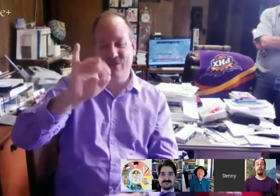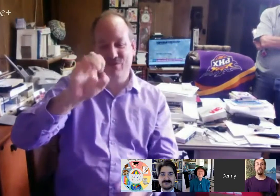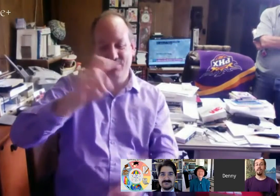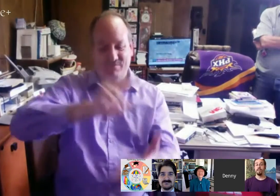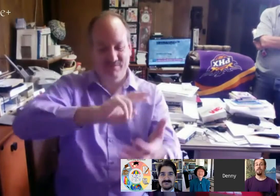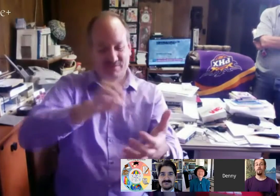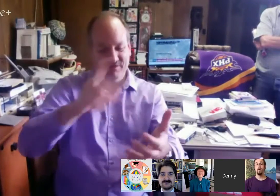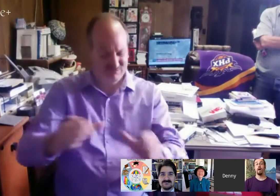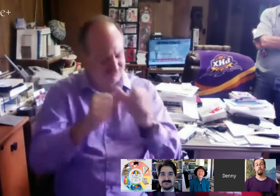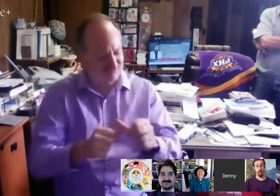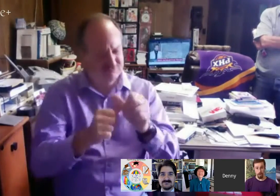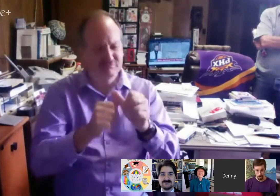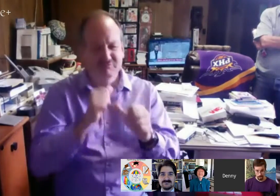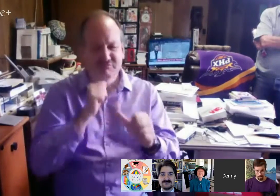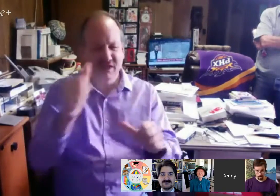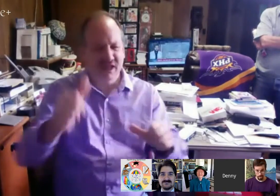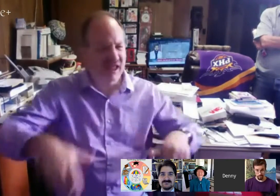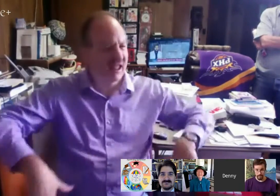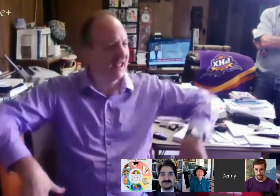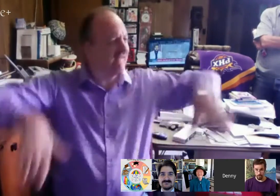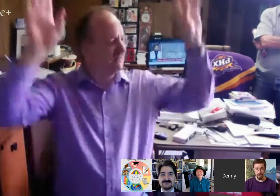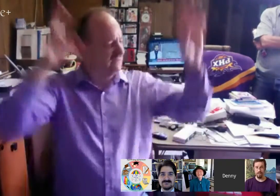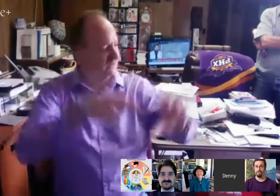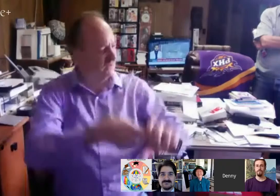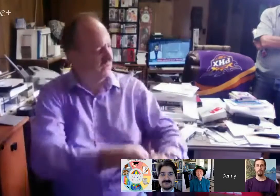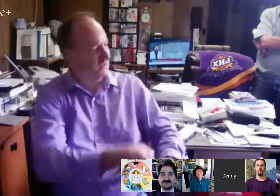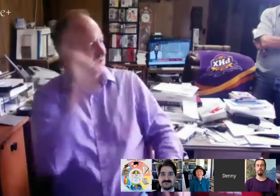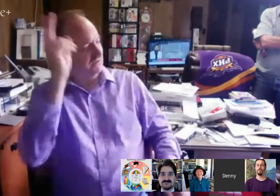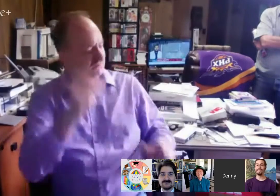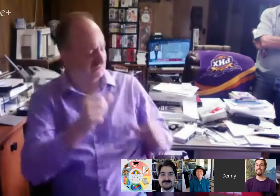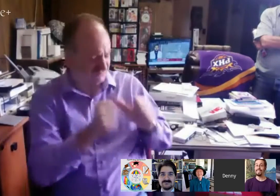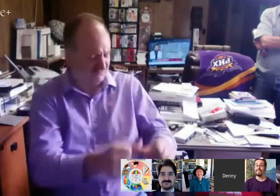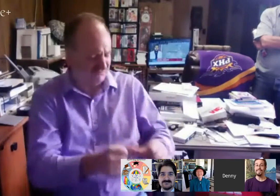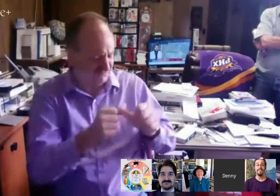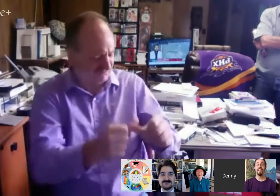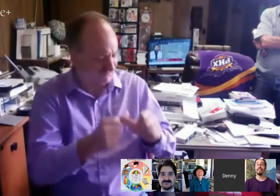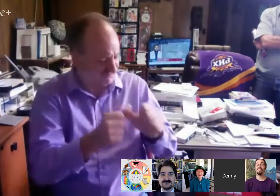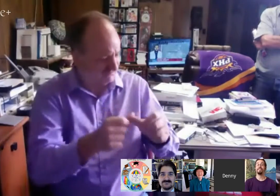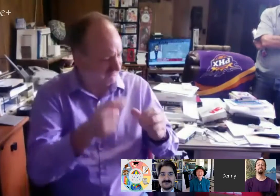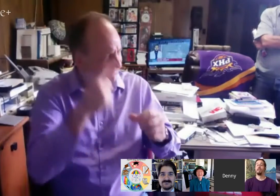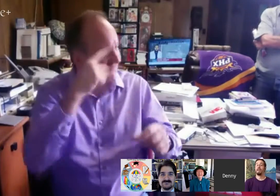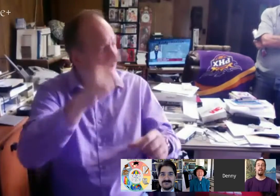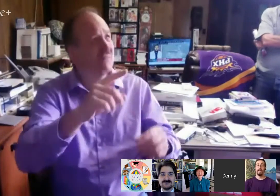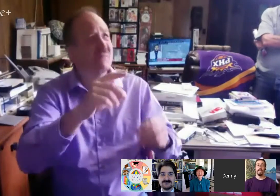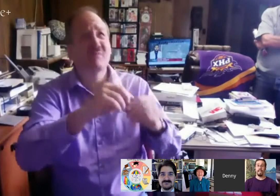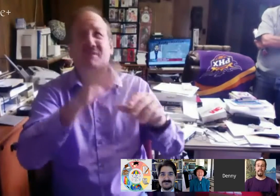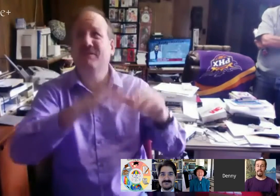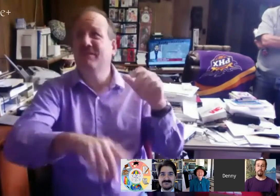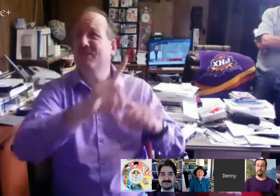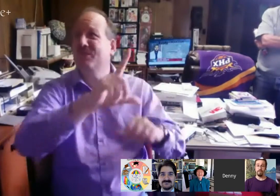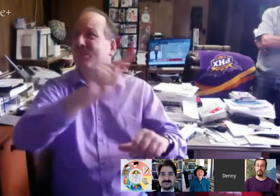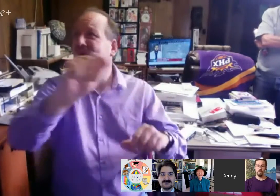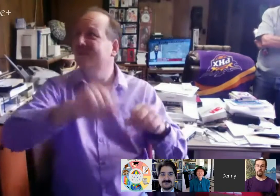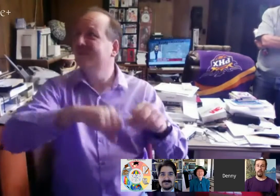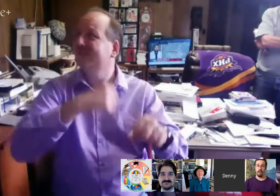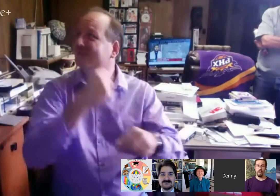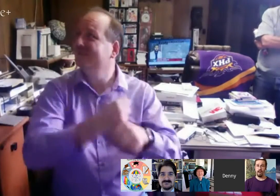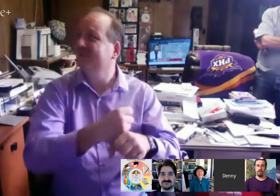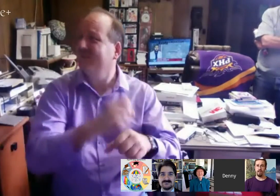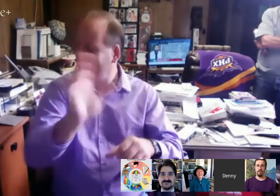And I would like to applaud Valerie for her persistence in